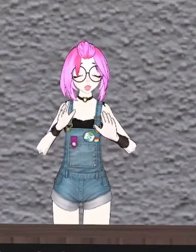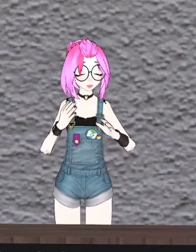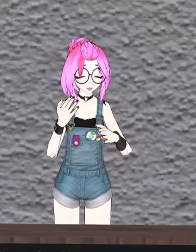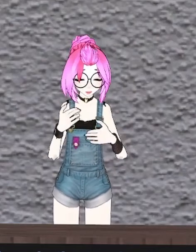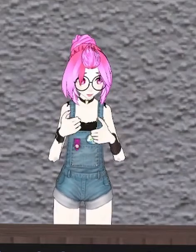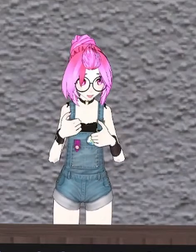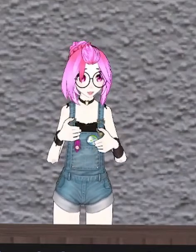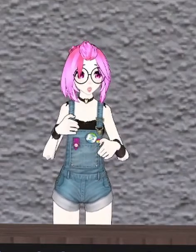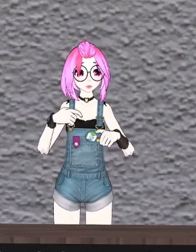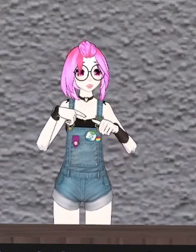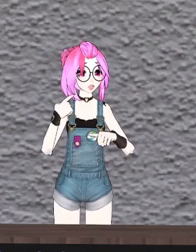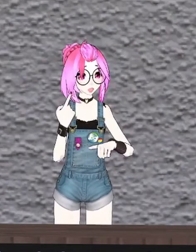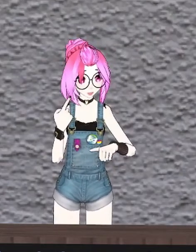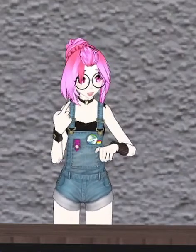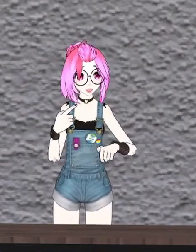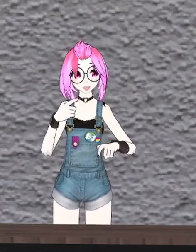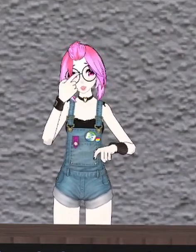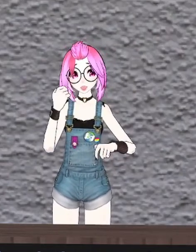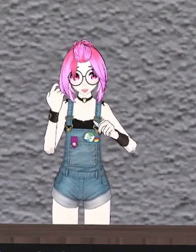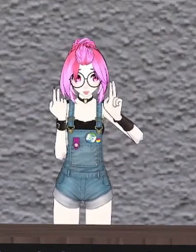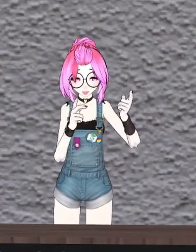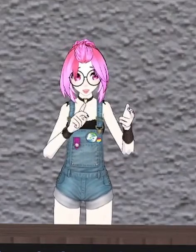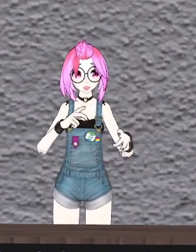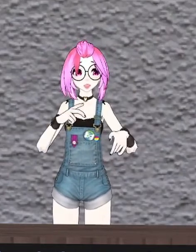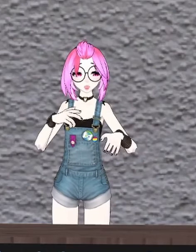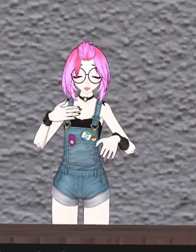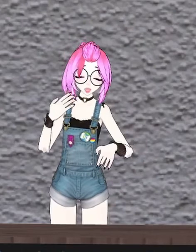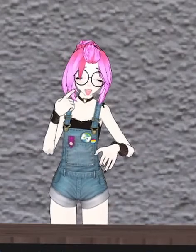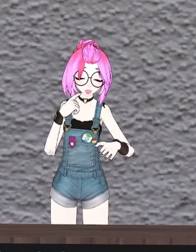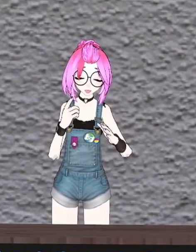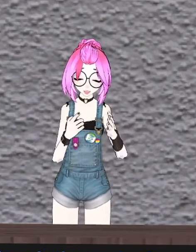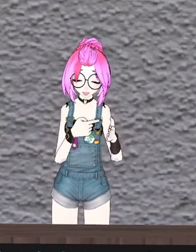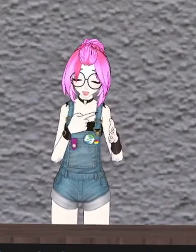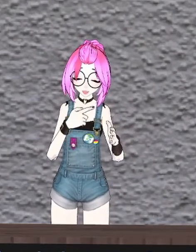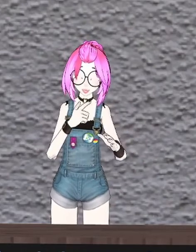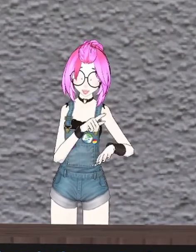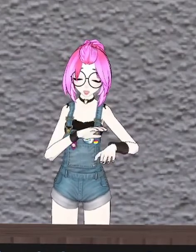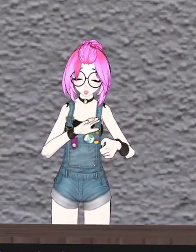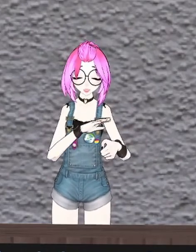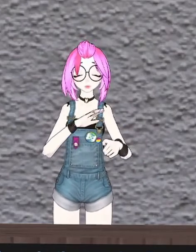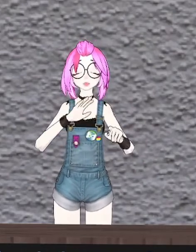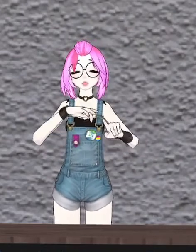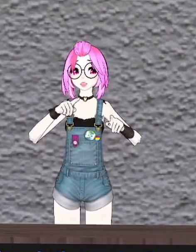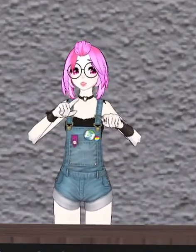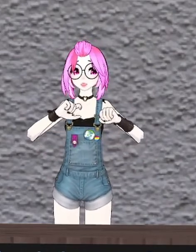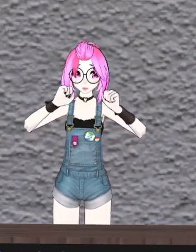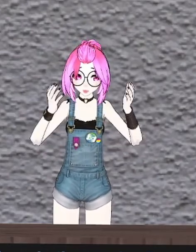you might want to be careful. So I don't sign that anymore because I don't want to confuse people unless I'm talking with my locals. But a more